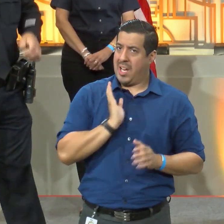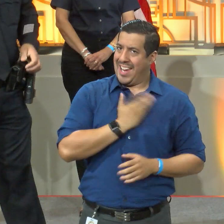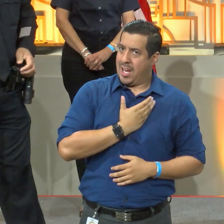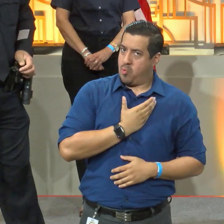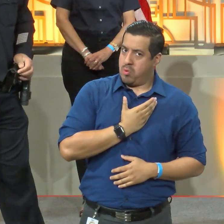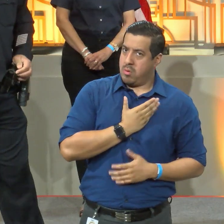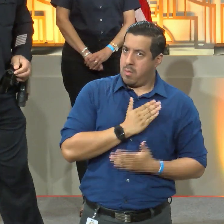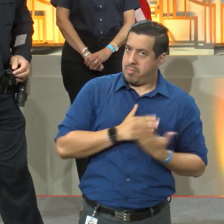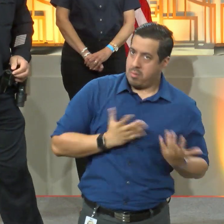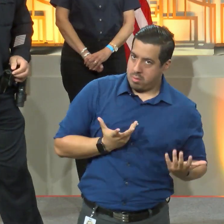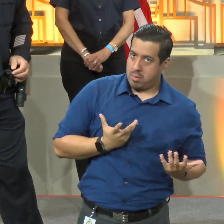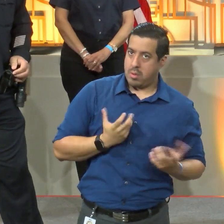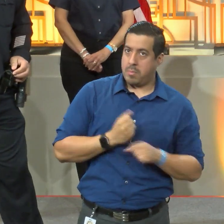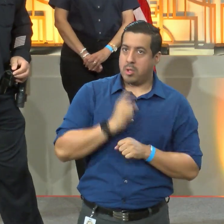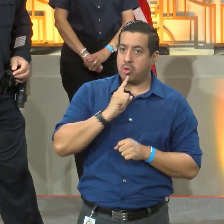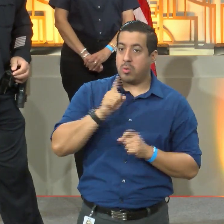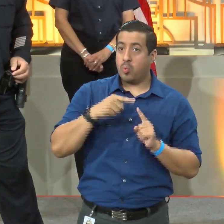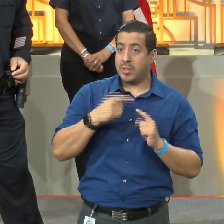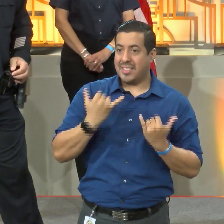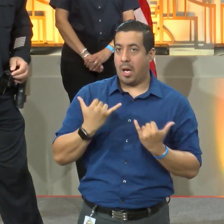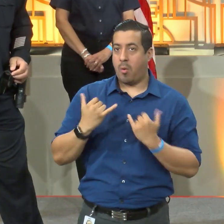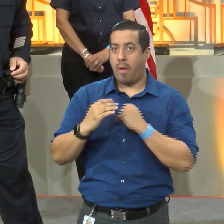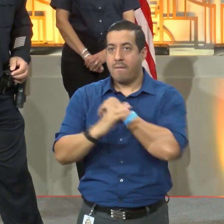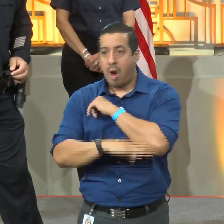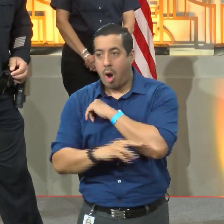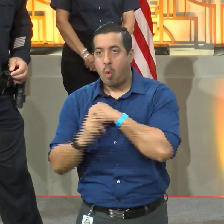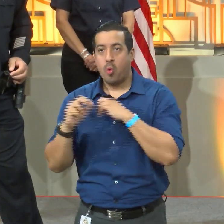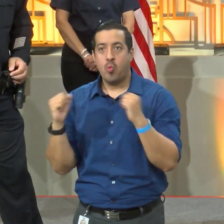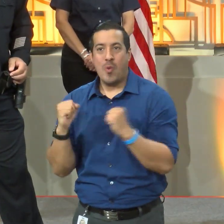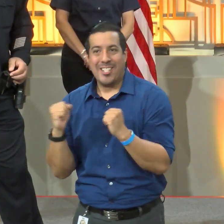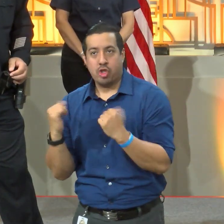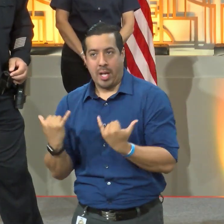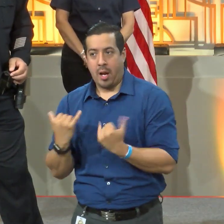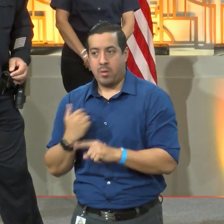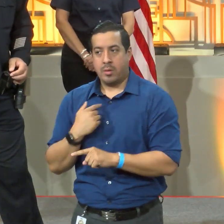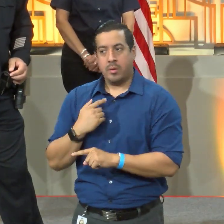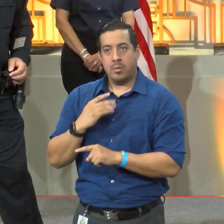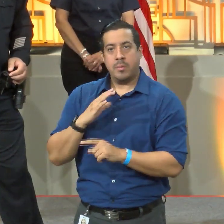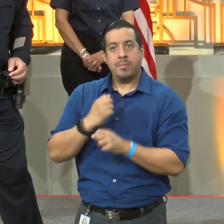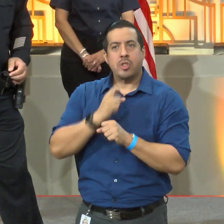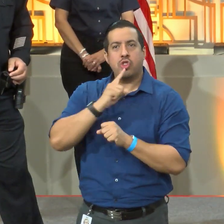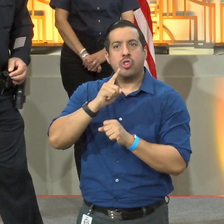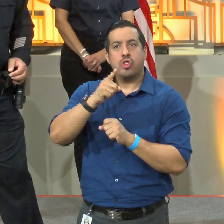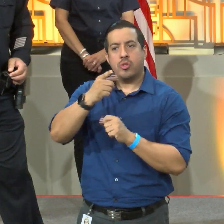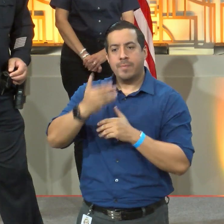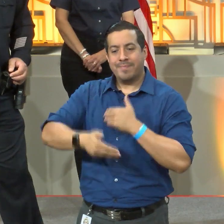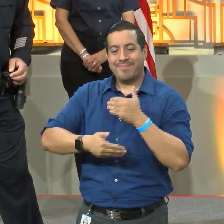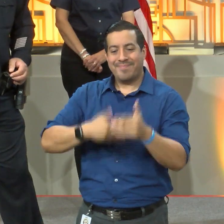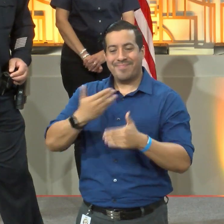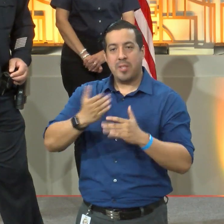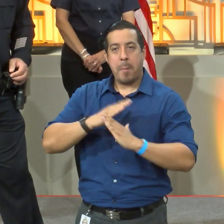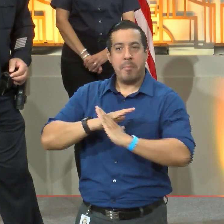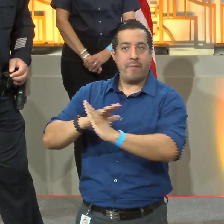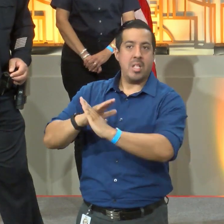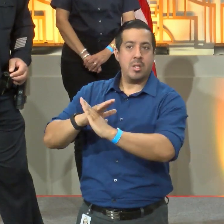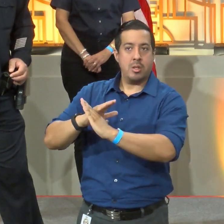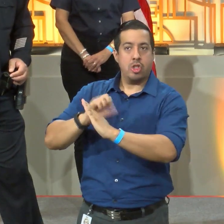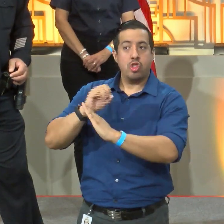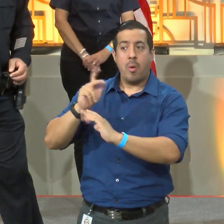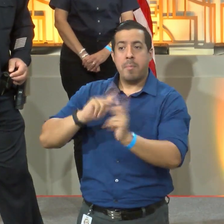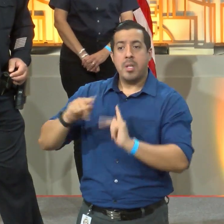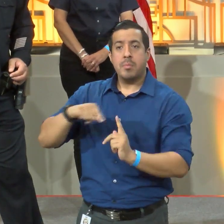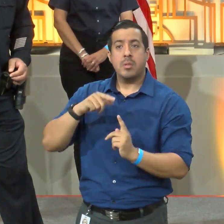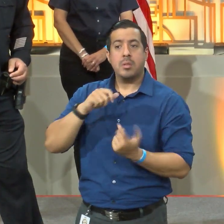the fall, going into the winter, to take those preventative steps so that people are